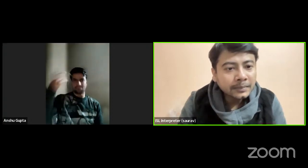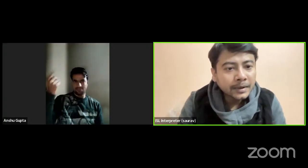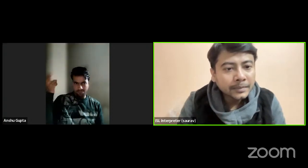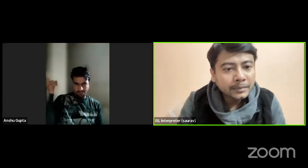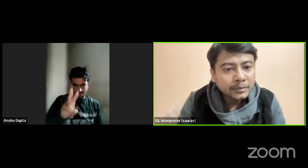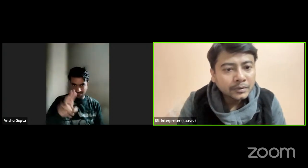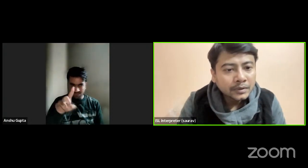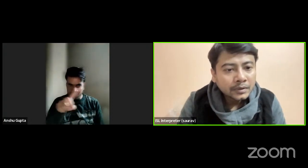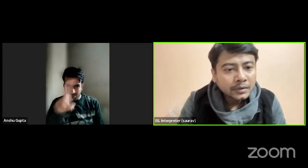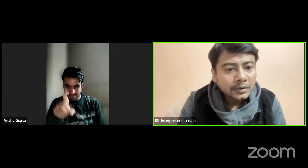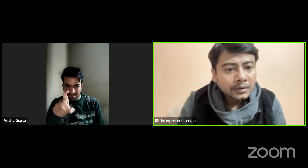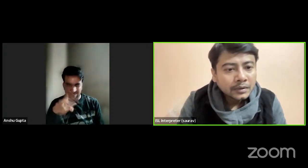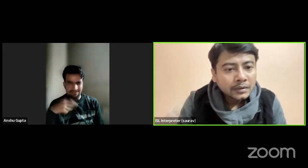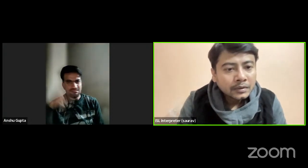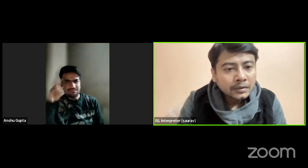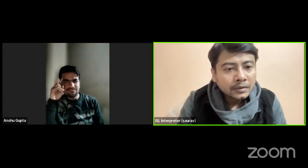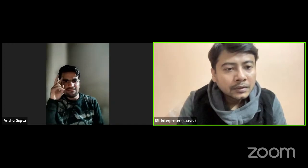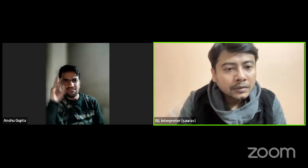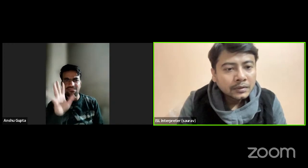Chaitanya Mahaprabhu.